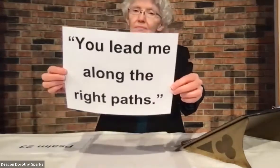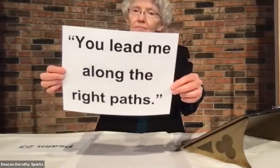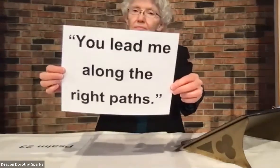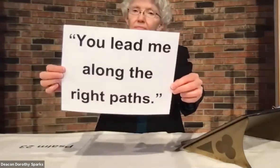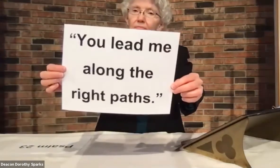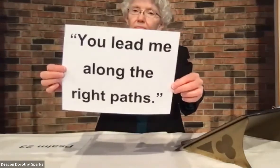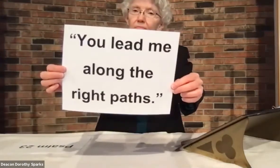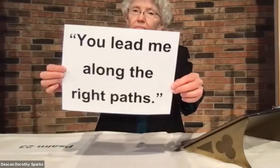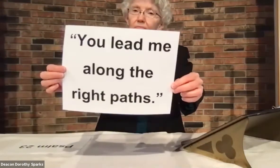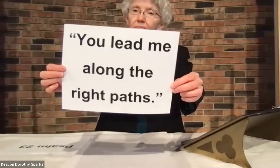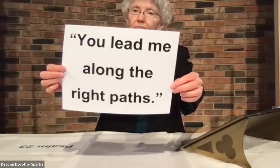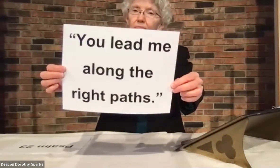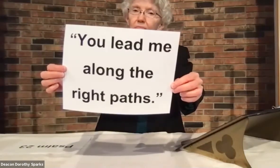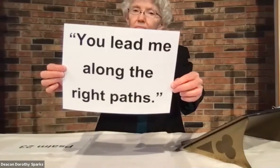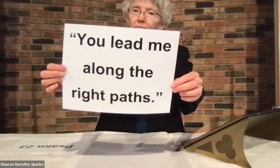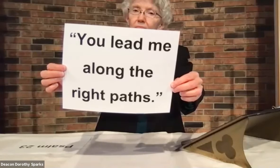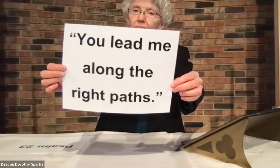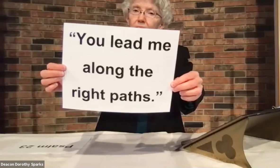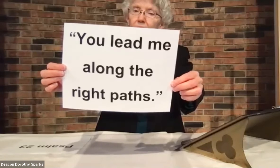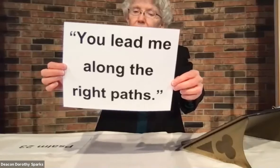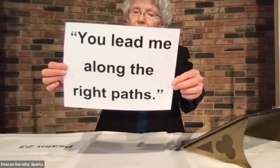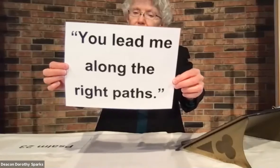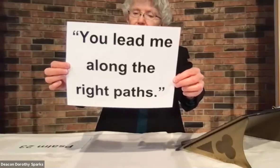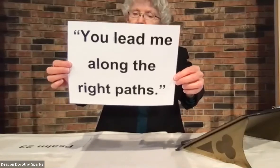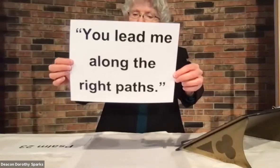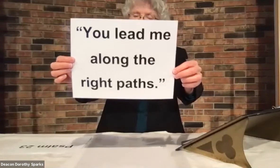23 says, "You lead me along the right paths."